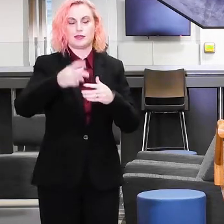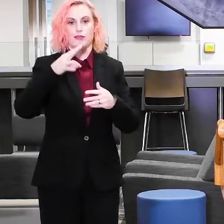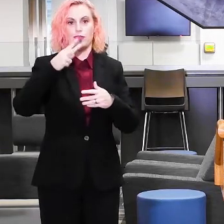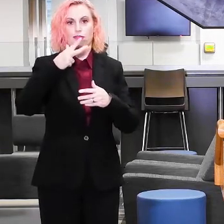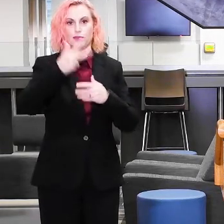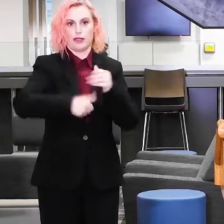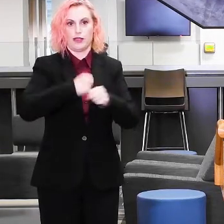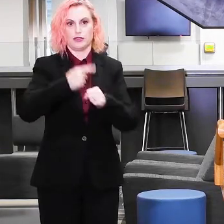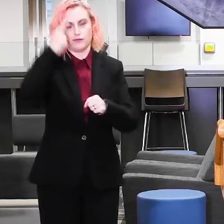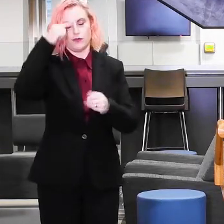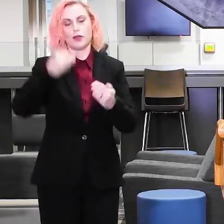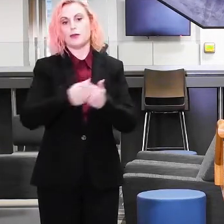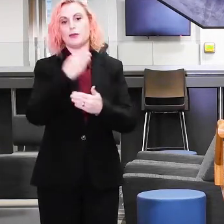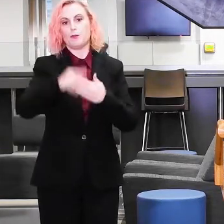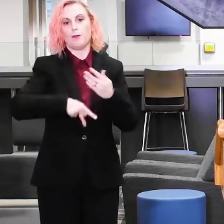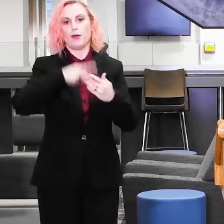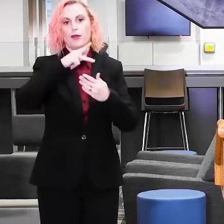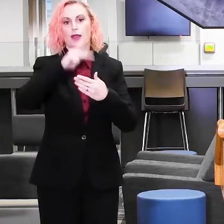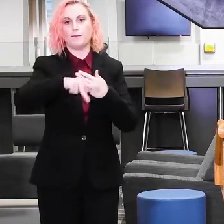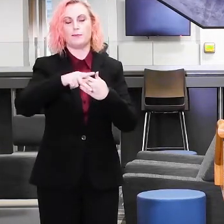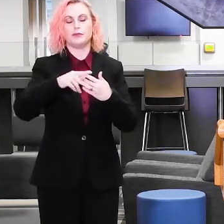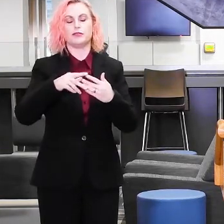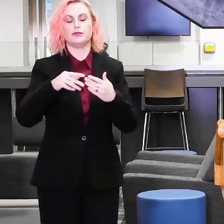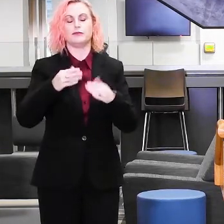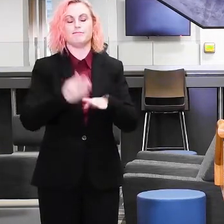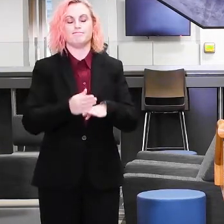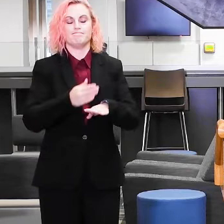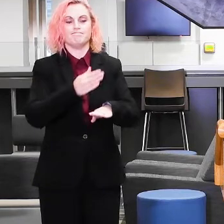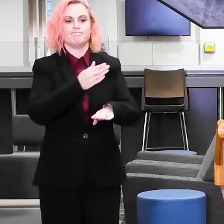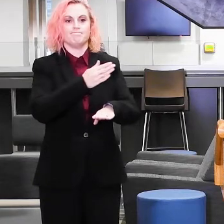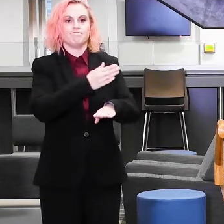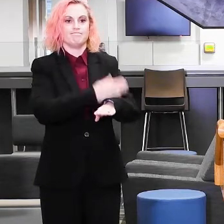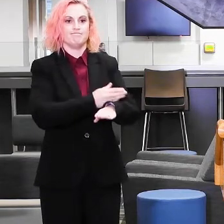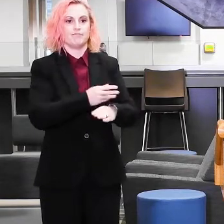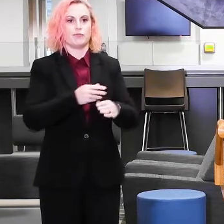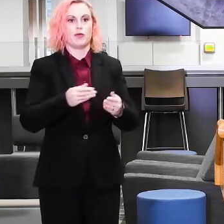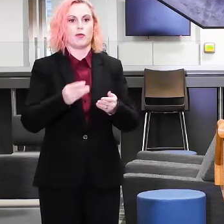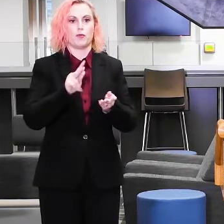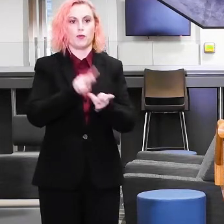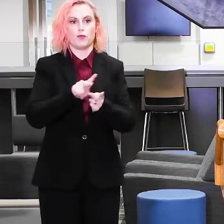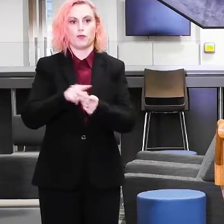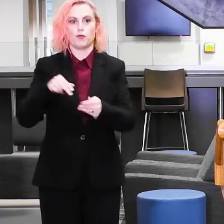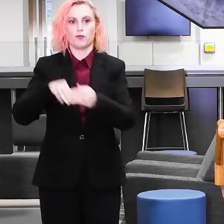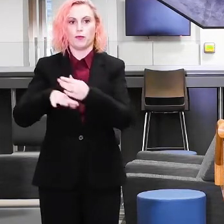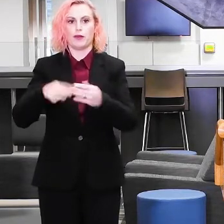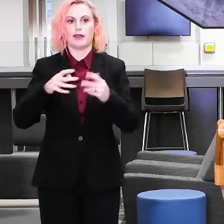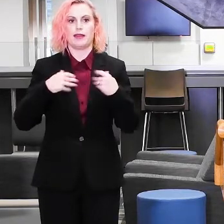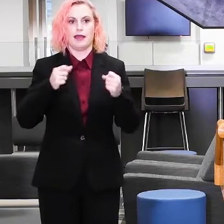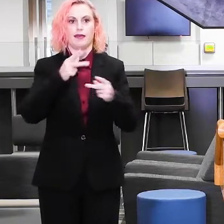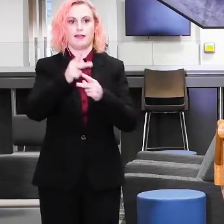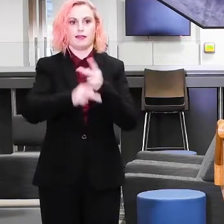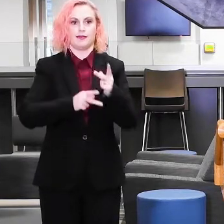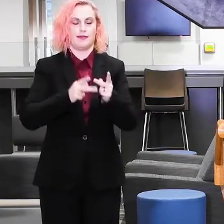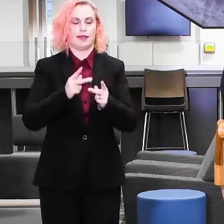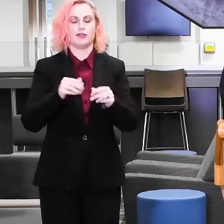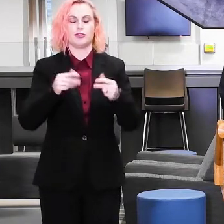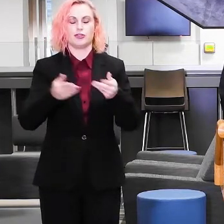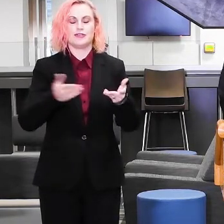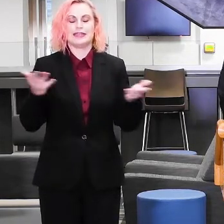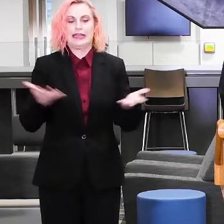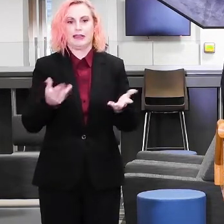pilot program to increase reproductive health care services here at Howard Community College.